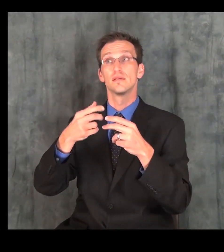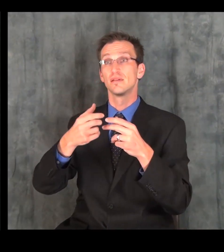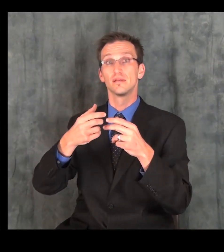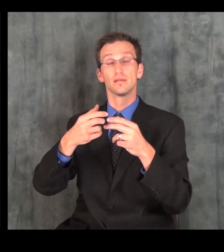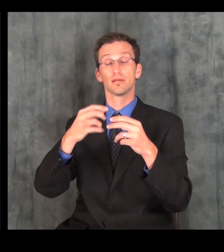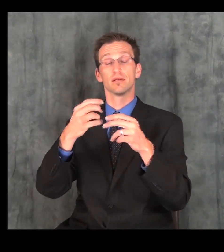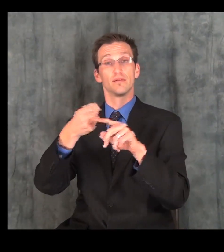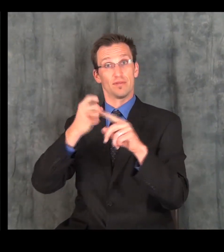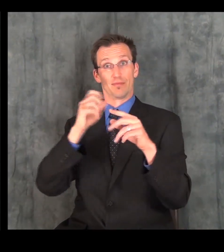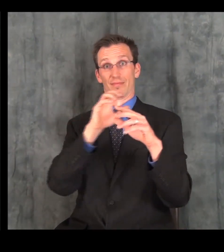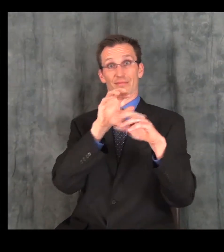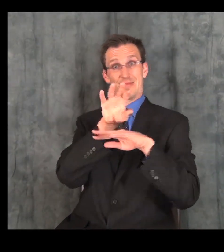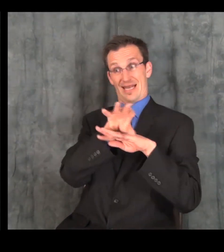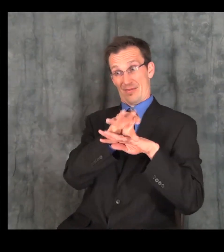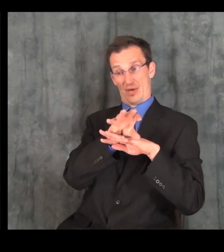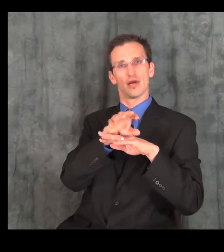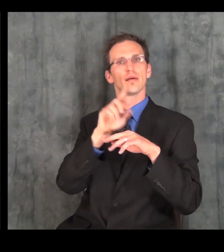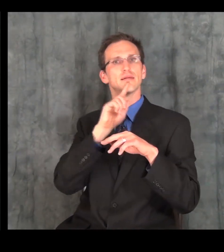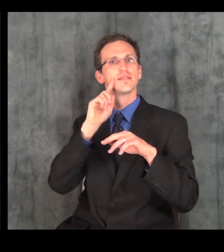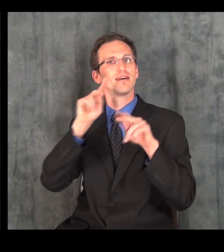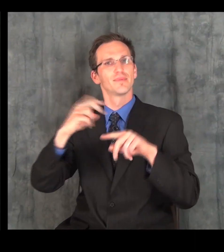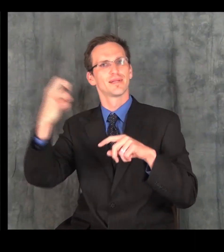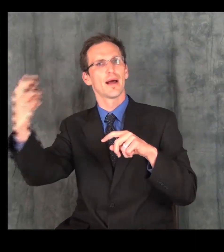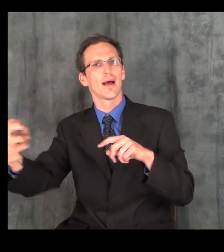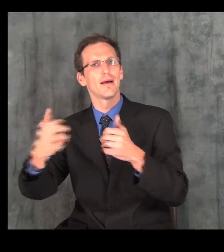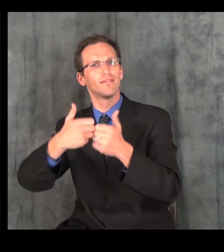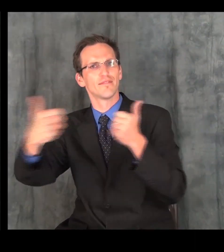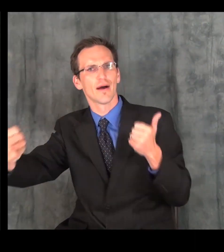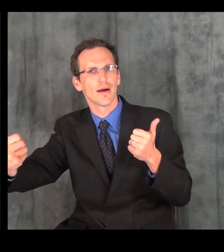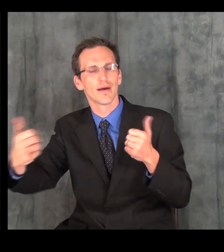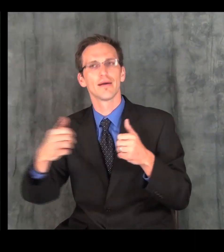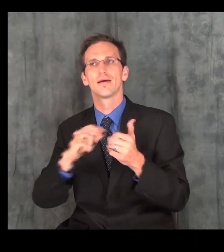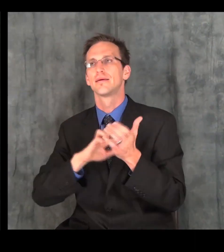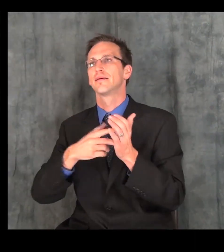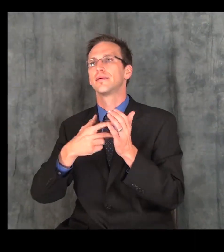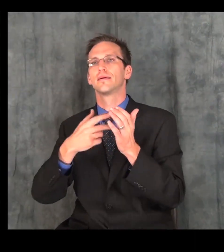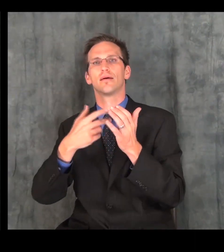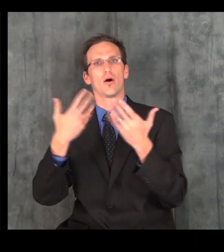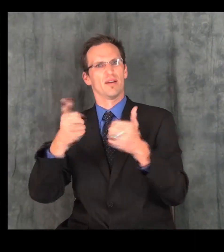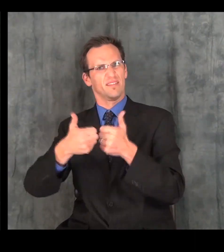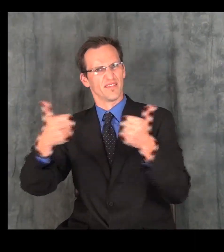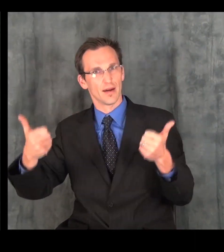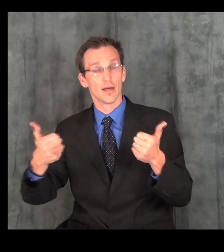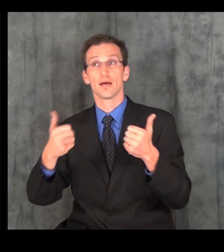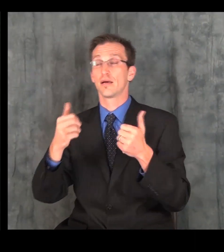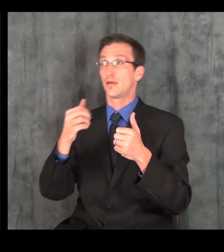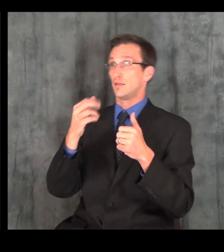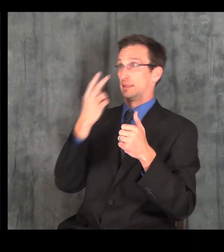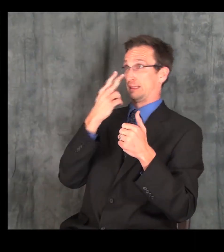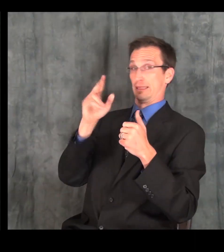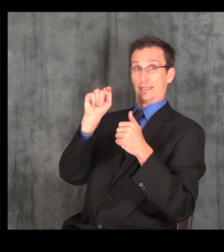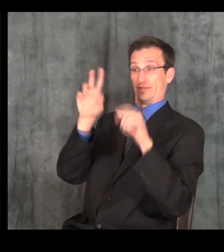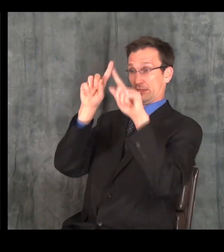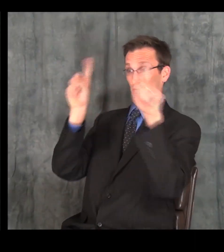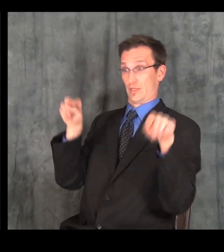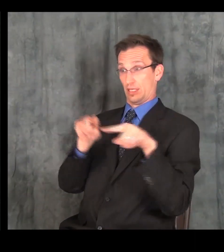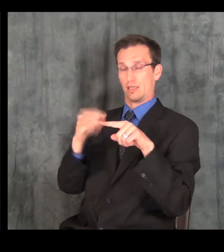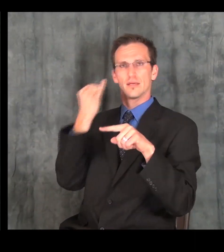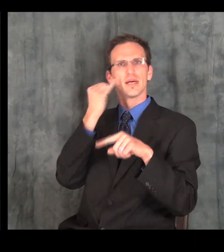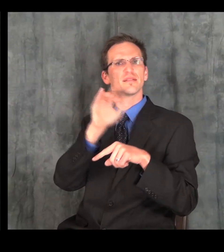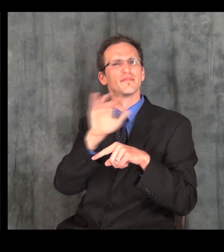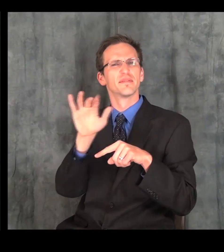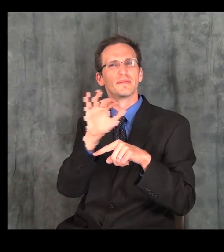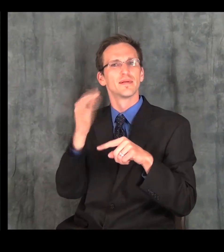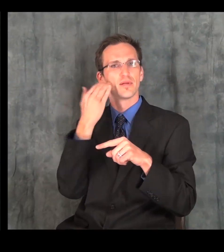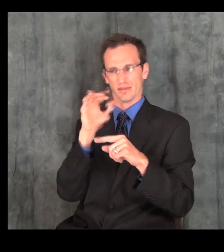from the camera. So they were already far away, they were looking at them through a video screen, plus when they were finger spelling, you know, if you think about the micro